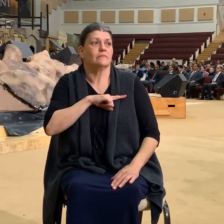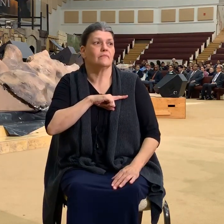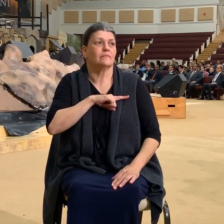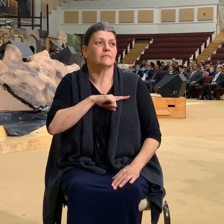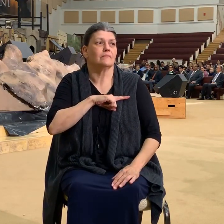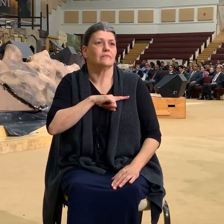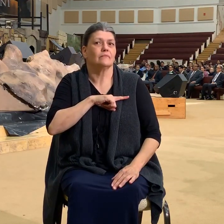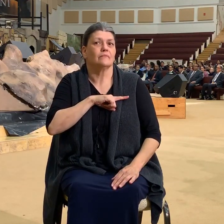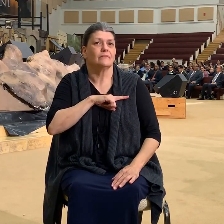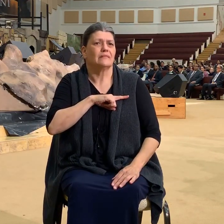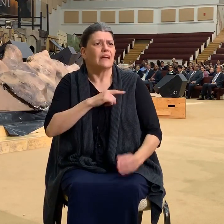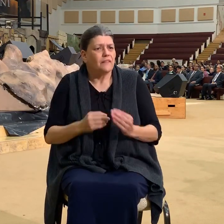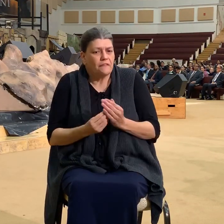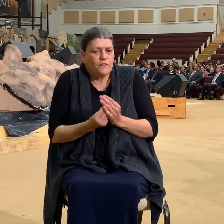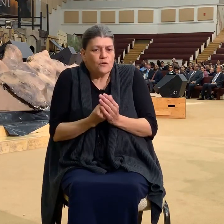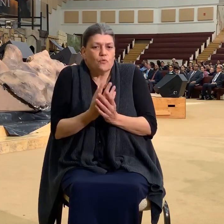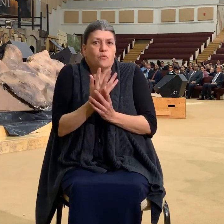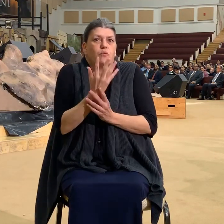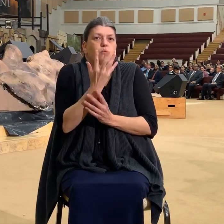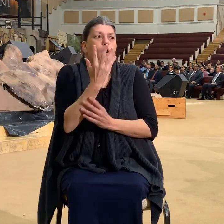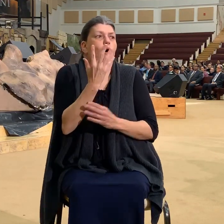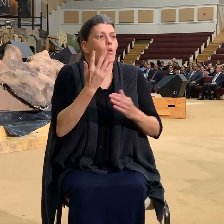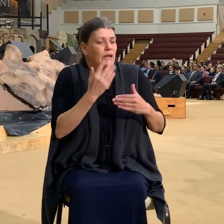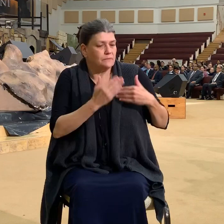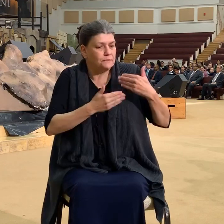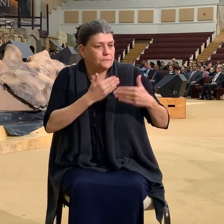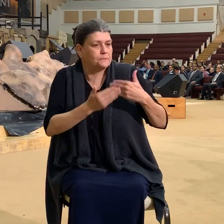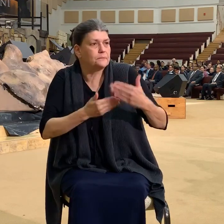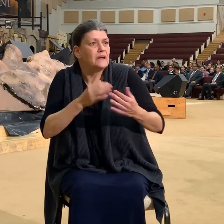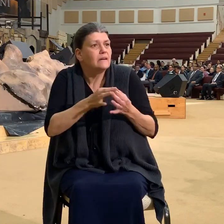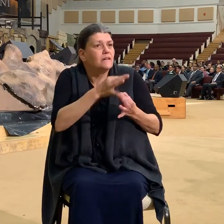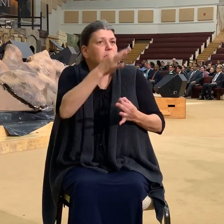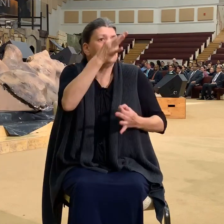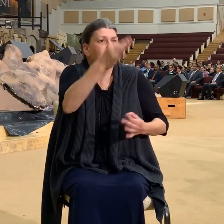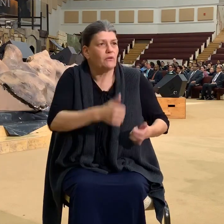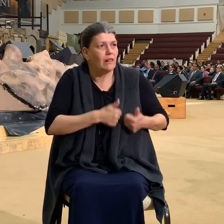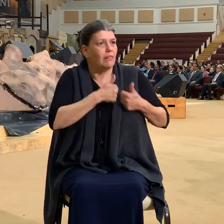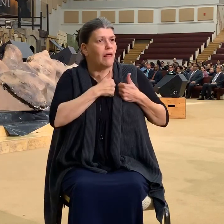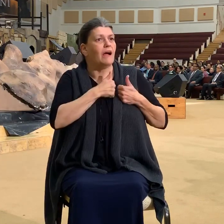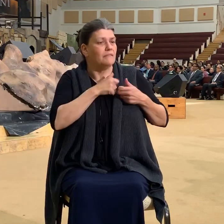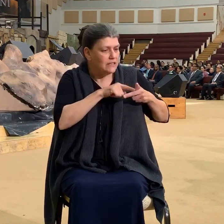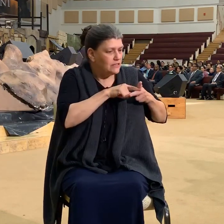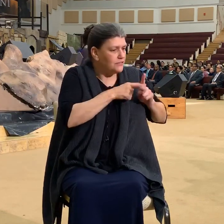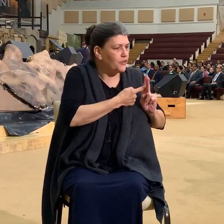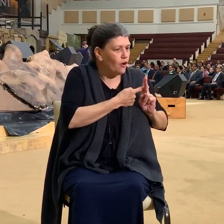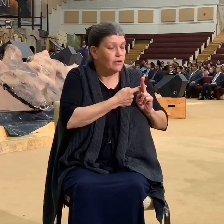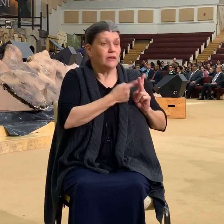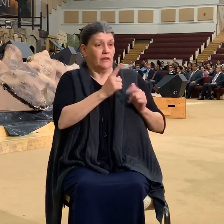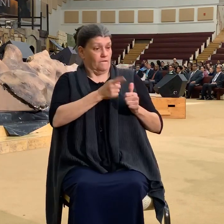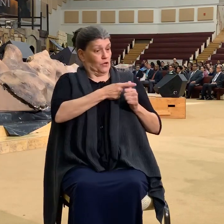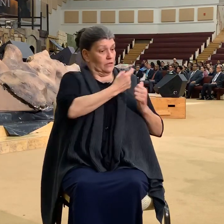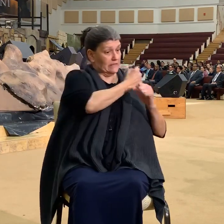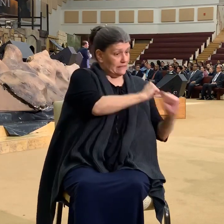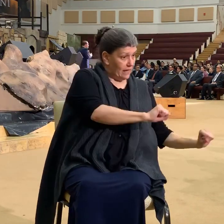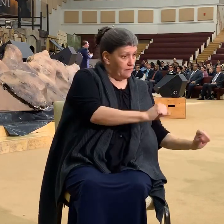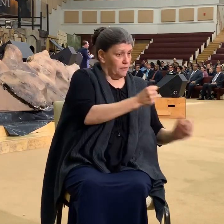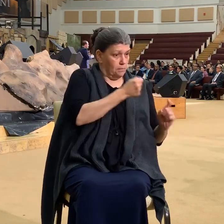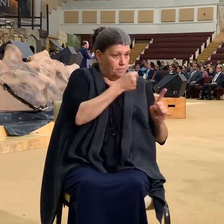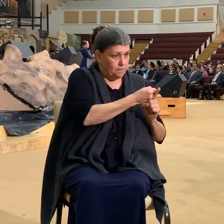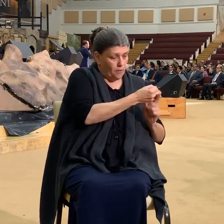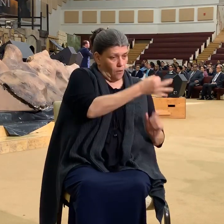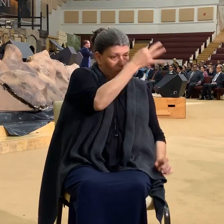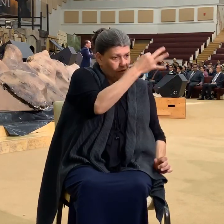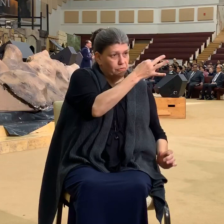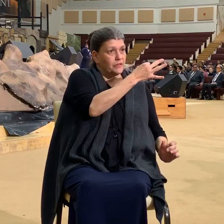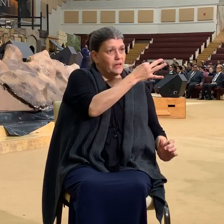that the growing phase, the spirit life, that you get that initial salvific moment of the Holy Ghost, but